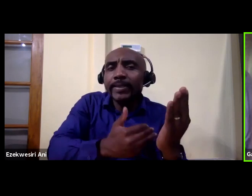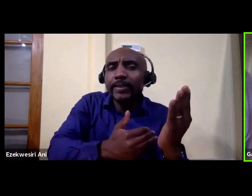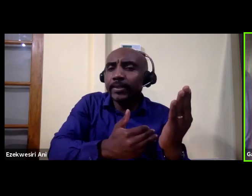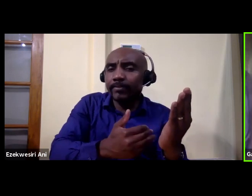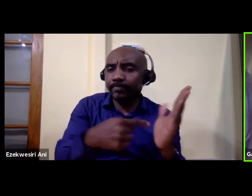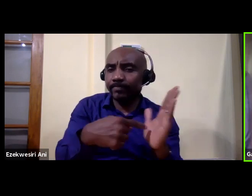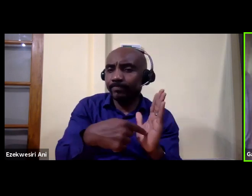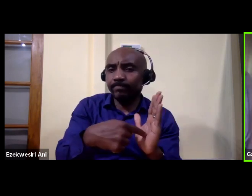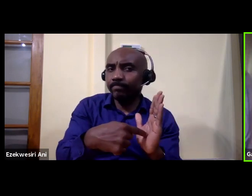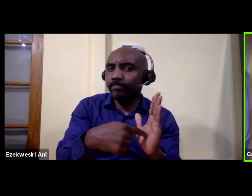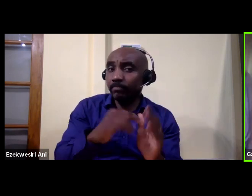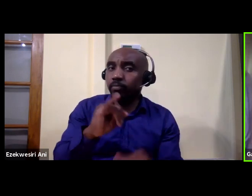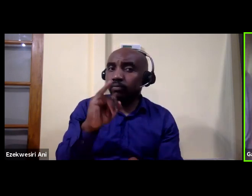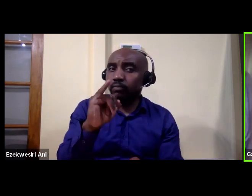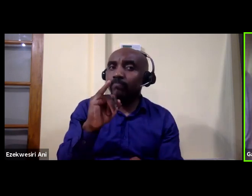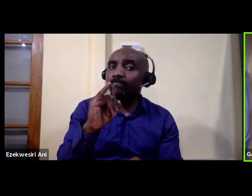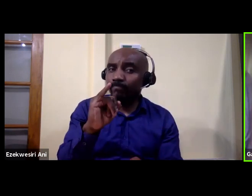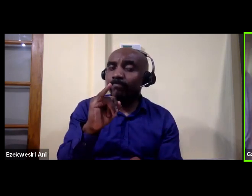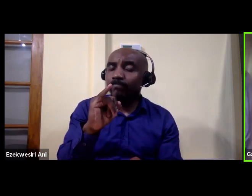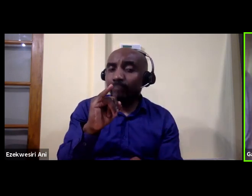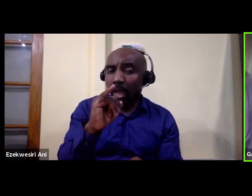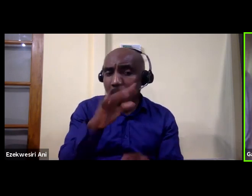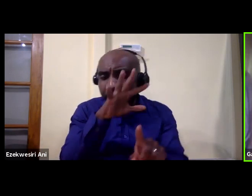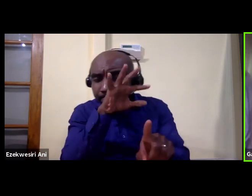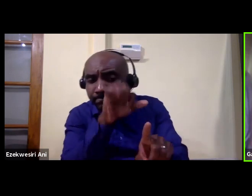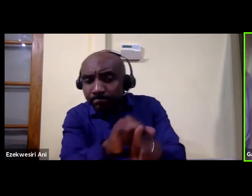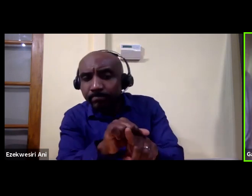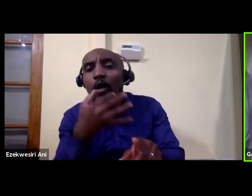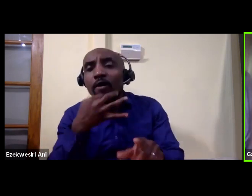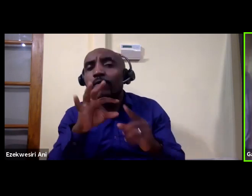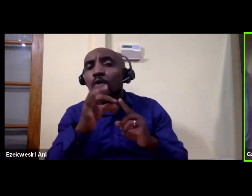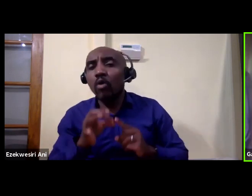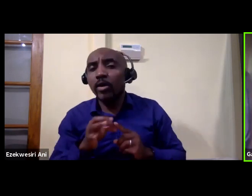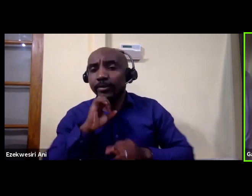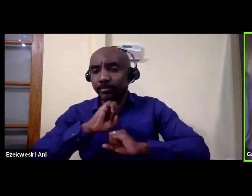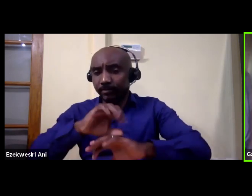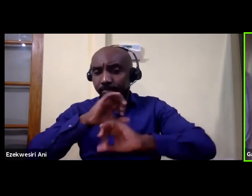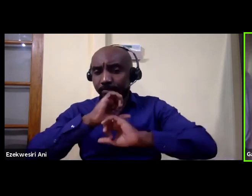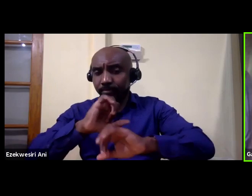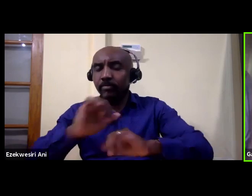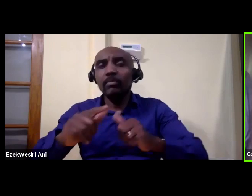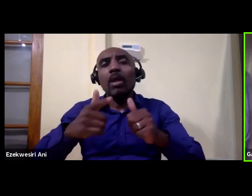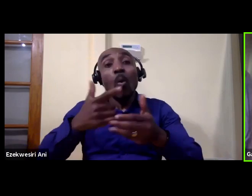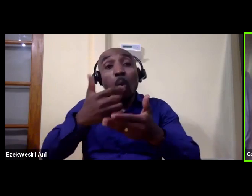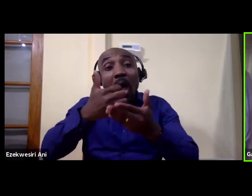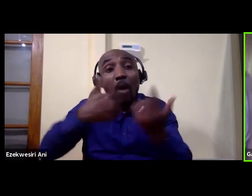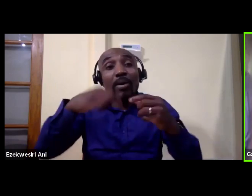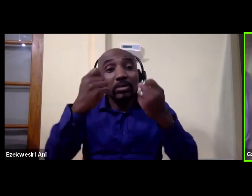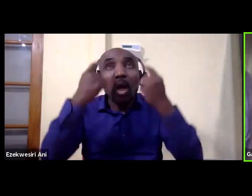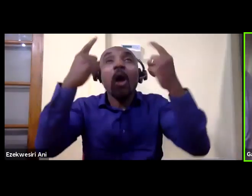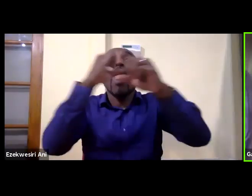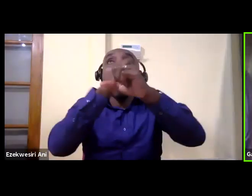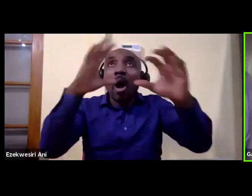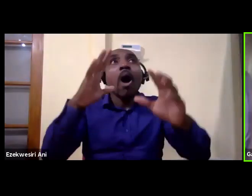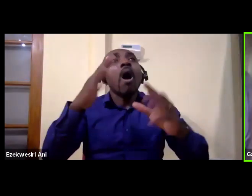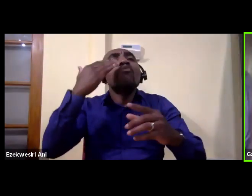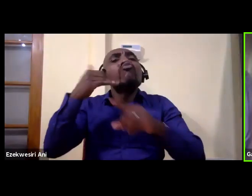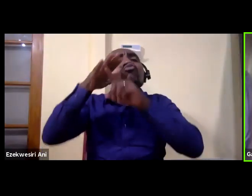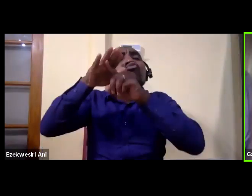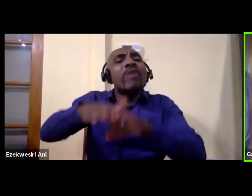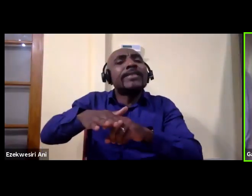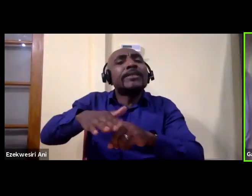points and illustrates a few points. And the first, I think, is it can give us a sharper understanding of what racism is. That racism isn't